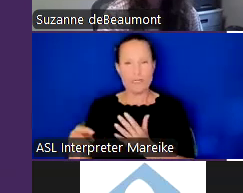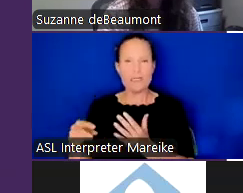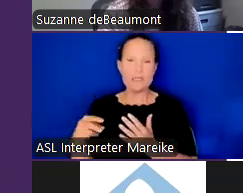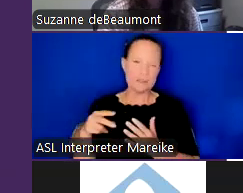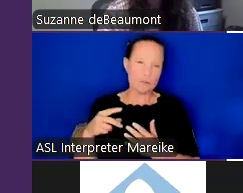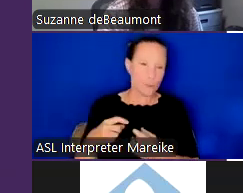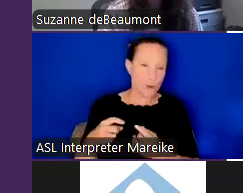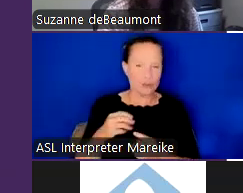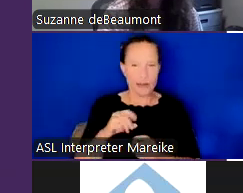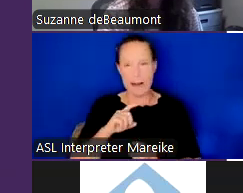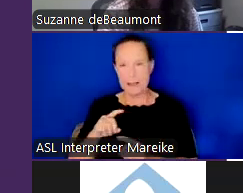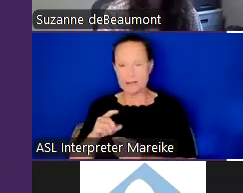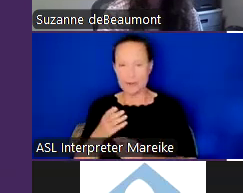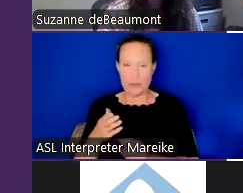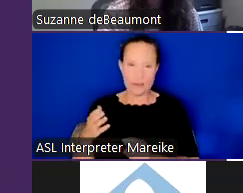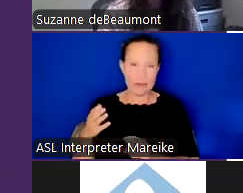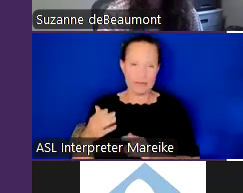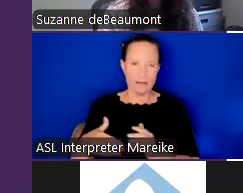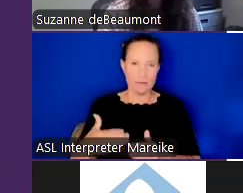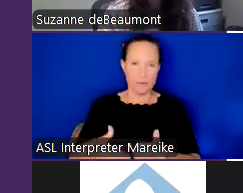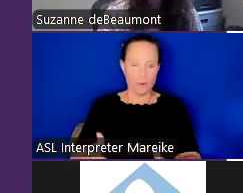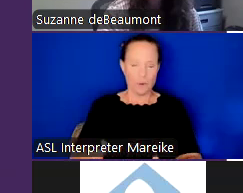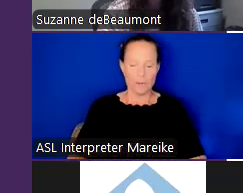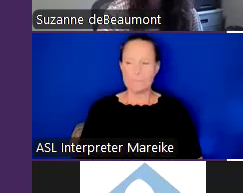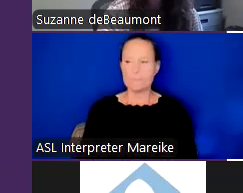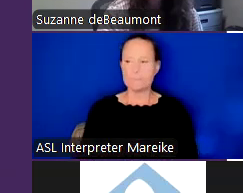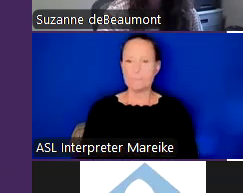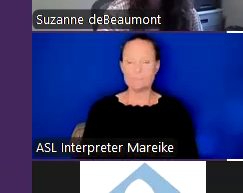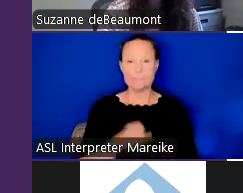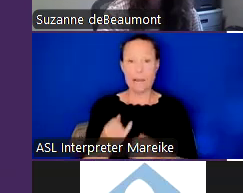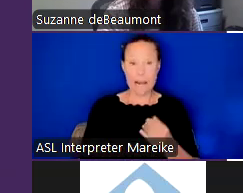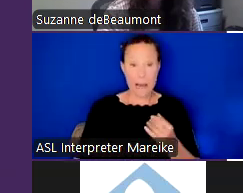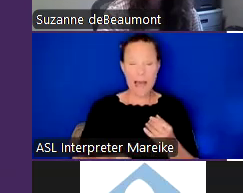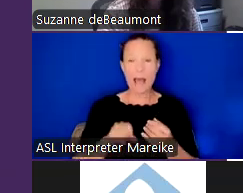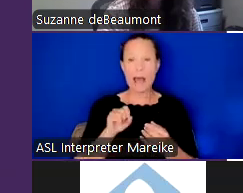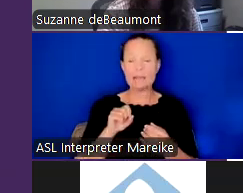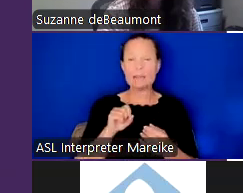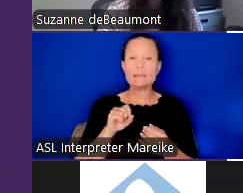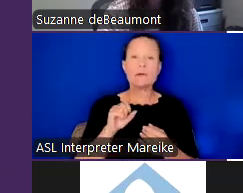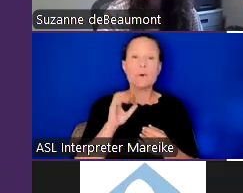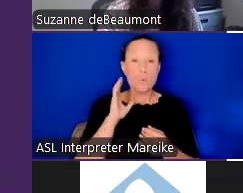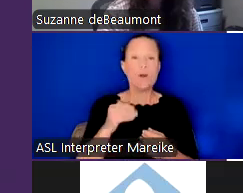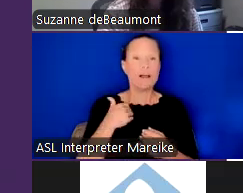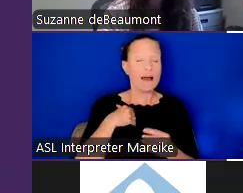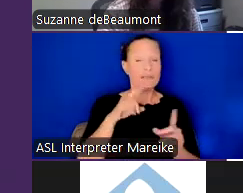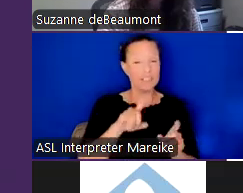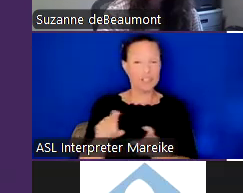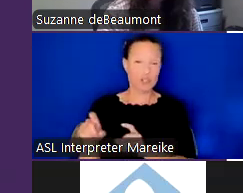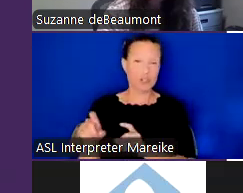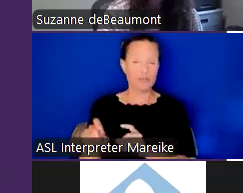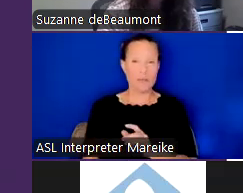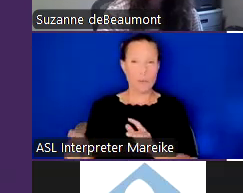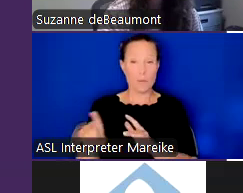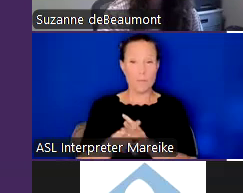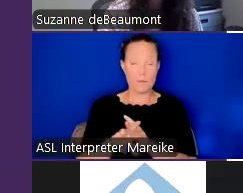and answer stuff as it comes in. And then the last thing is there'll be a survey that will show up in your browser at the end